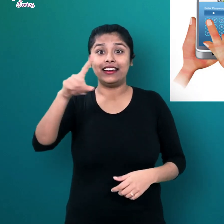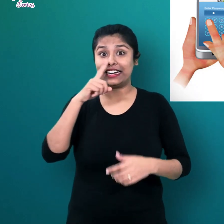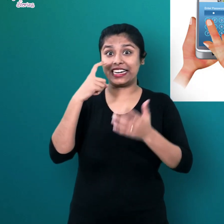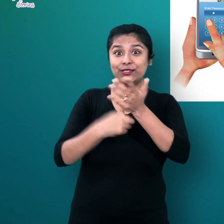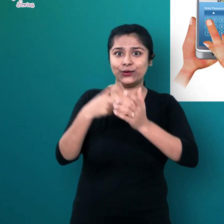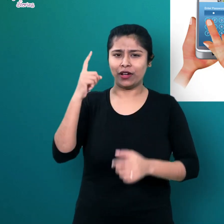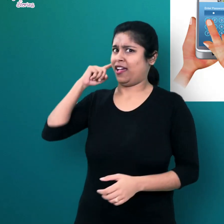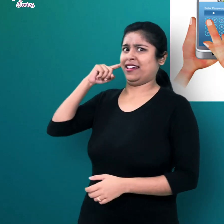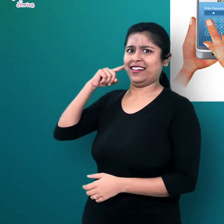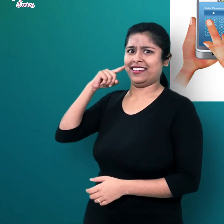That was Riju.